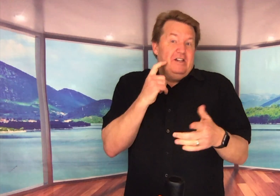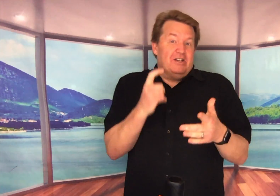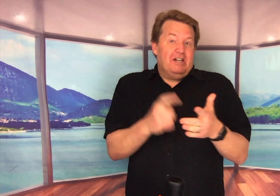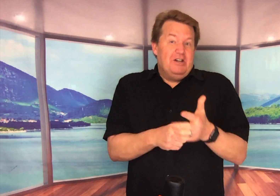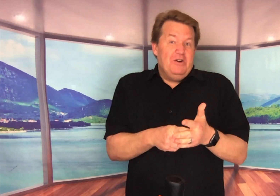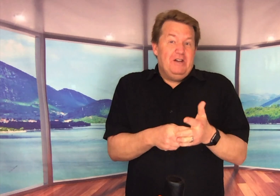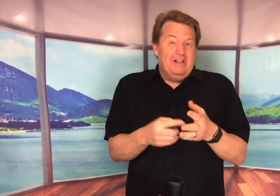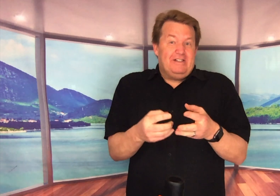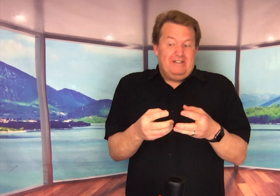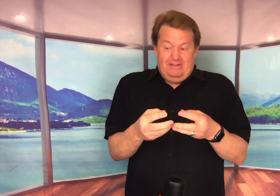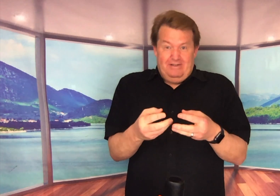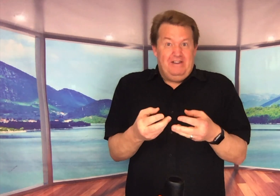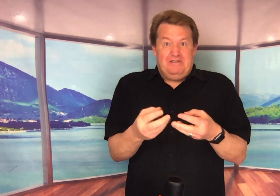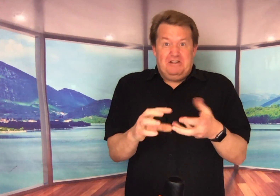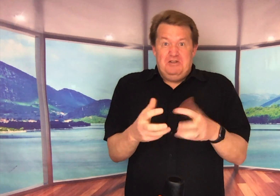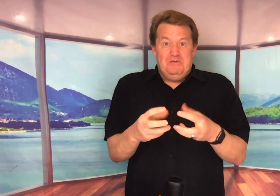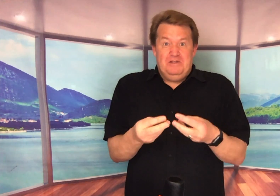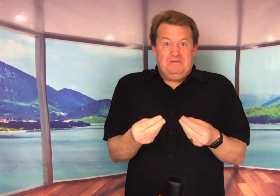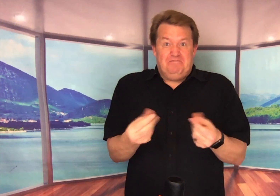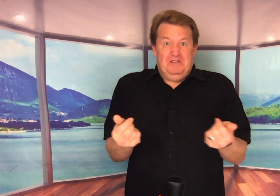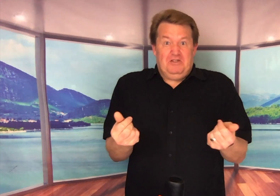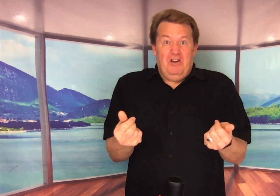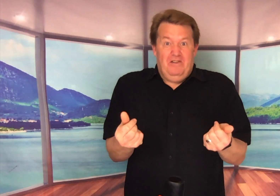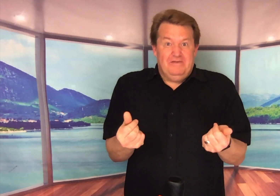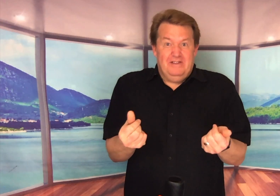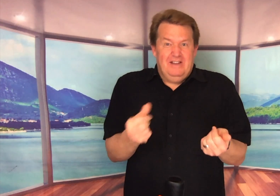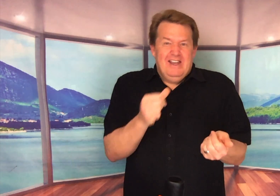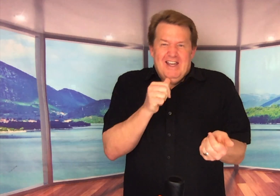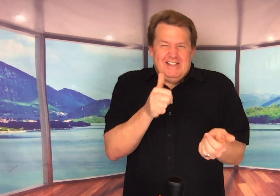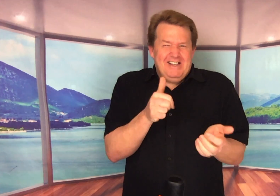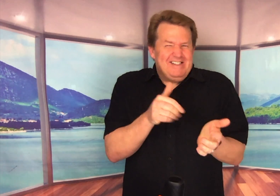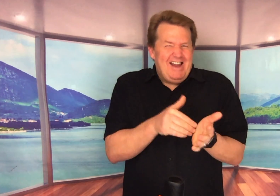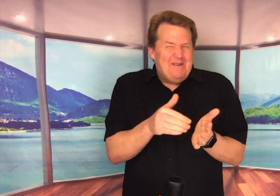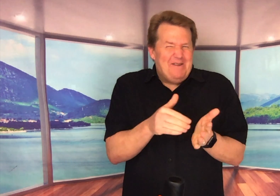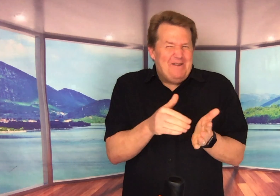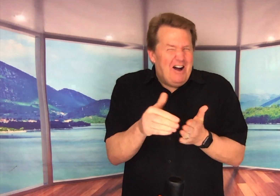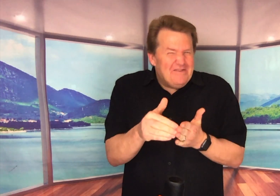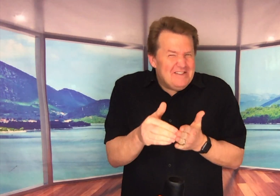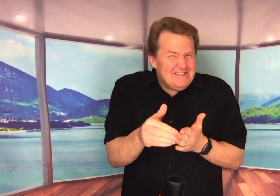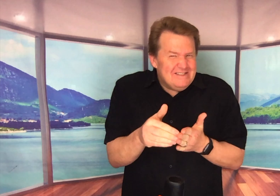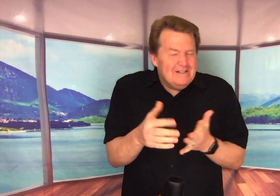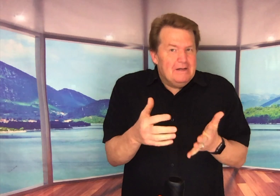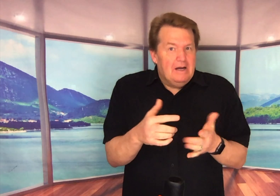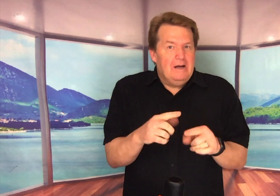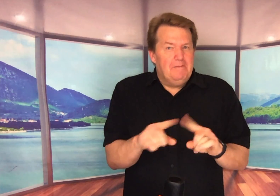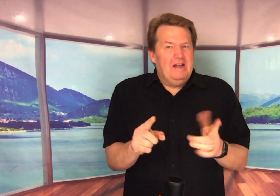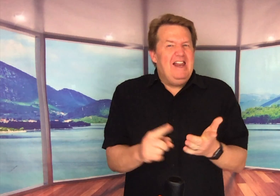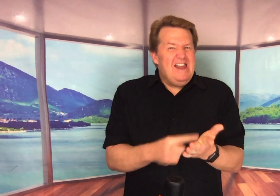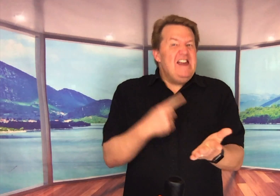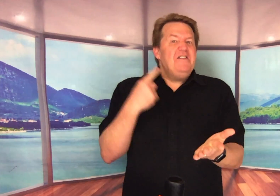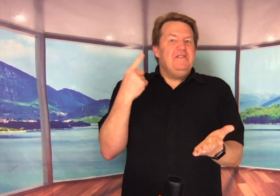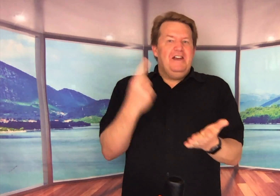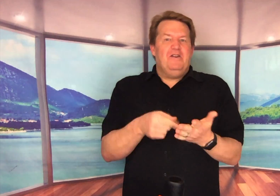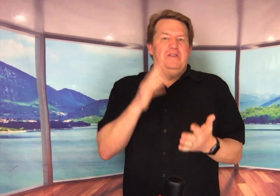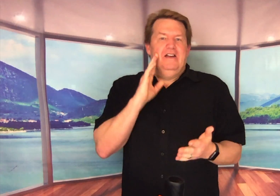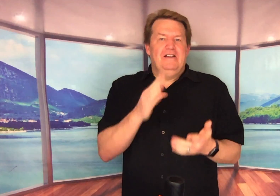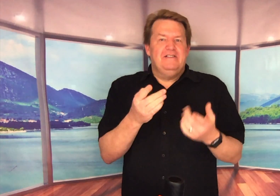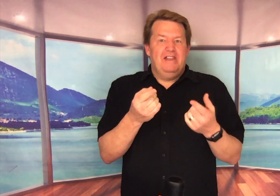going to notice that the cube is solved. It doesn't happen often, but every now and then that